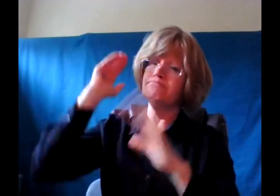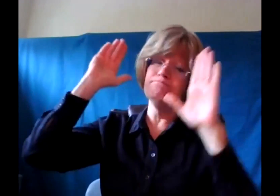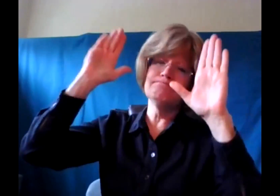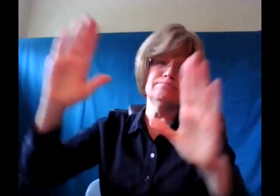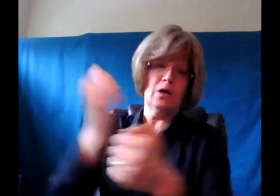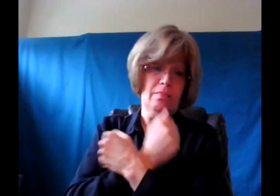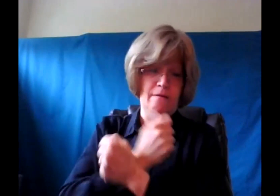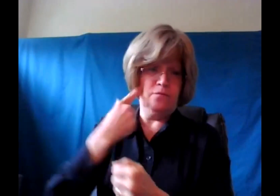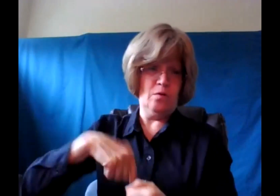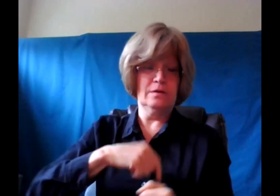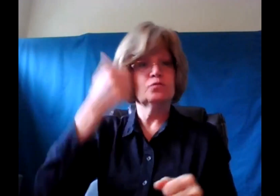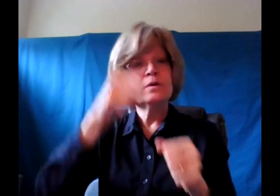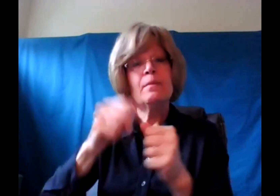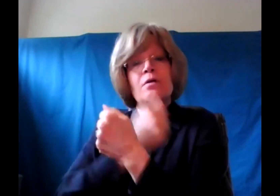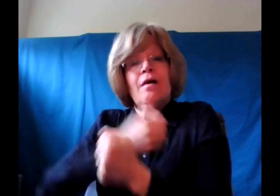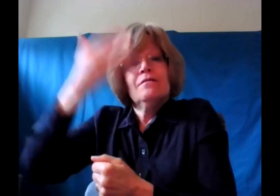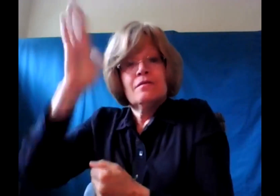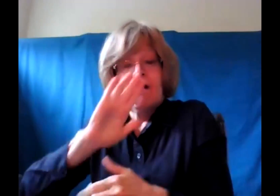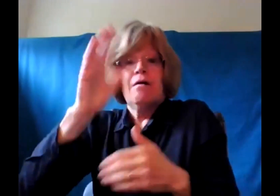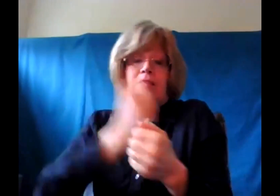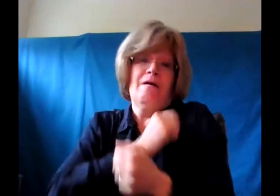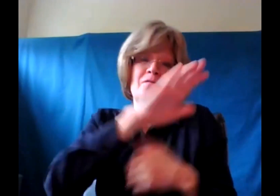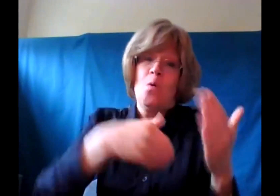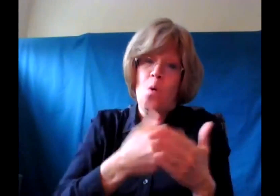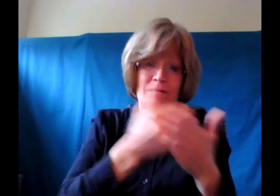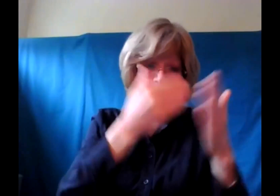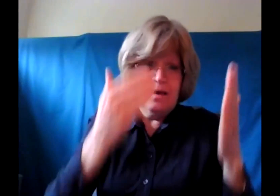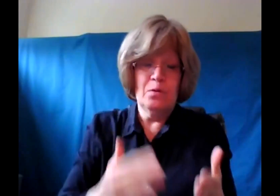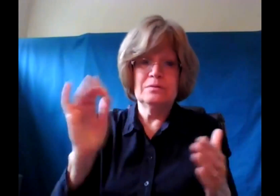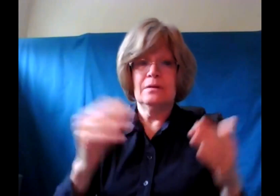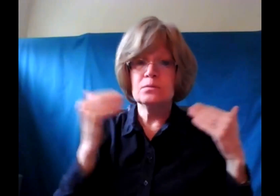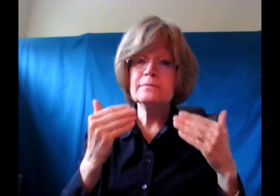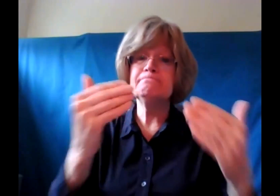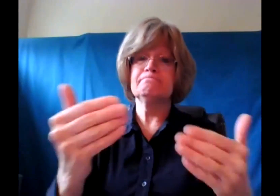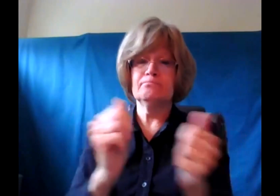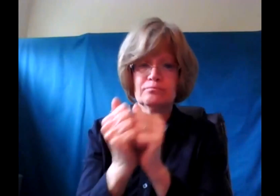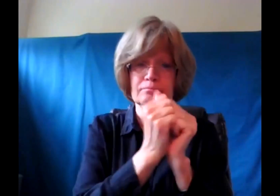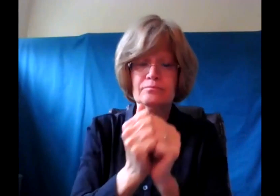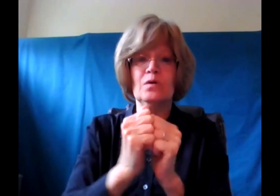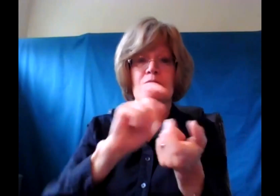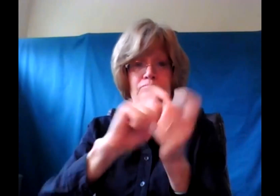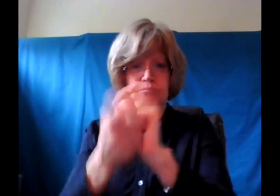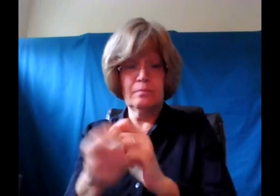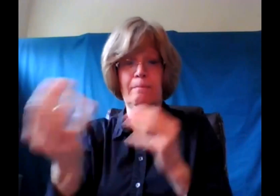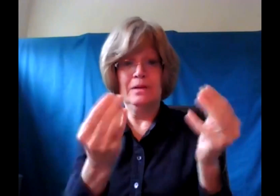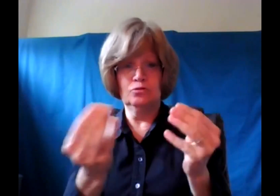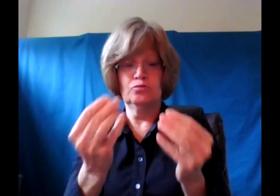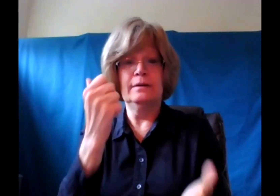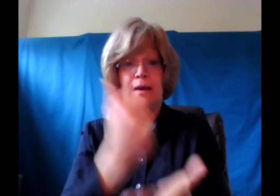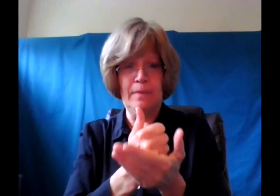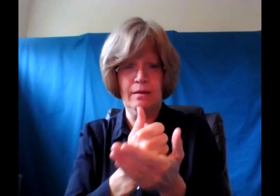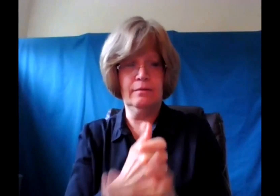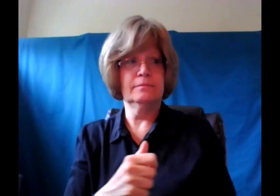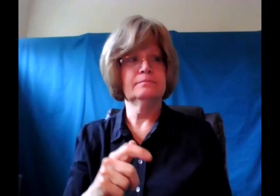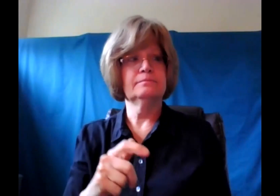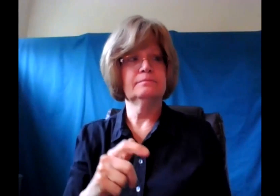us remember to love God and all of our neighbors as we move forward together in transformational ministry. Amen.